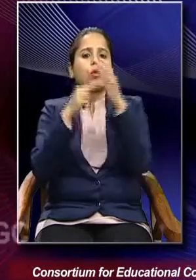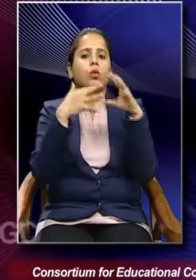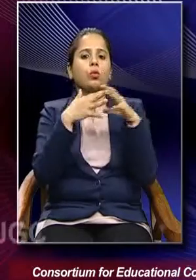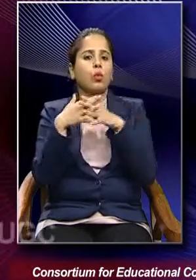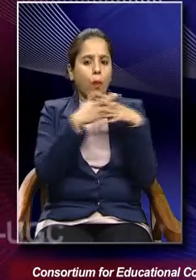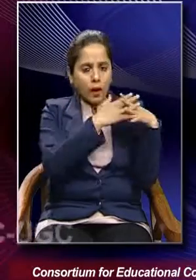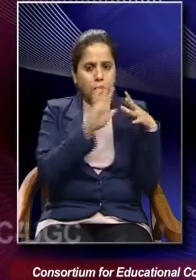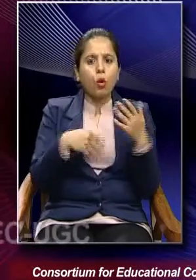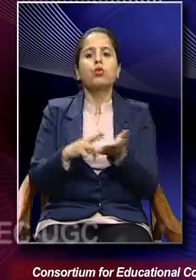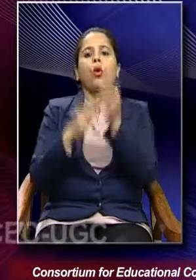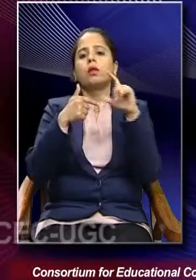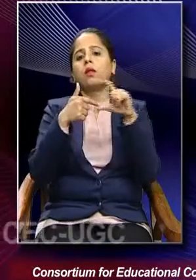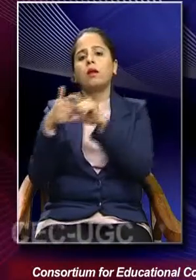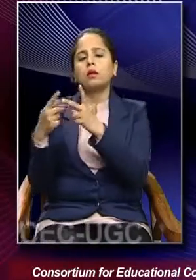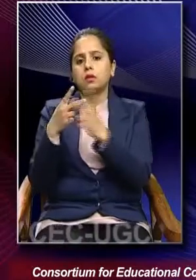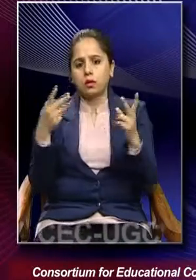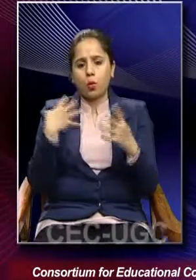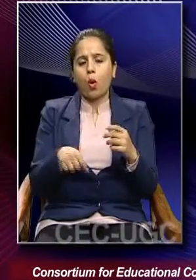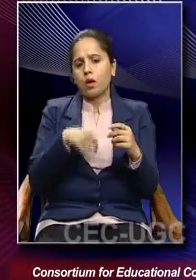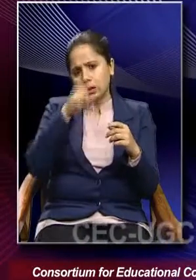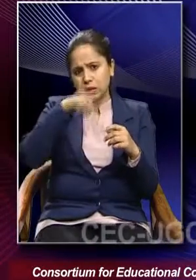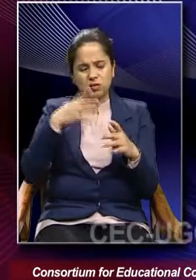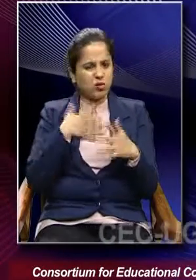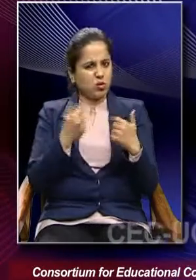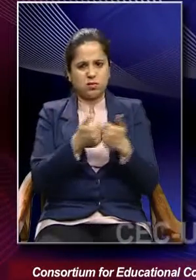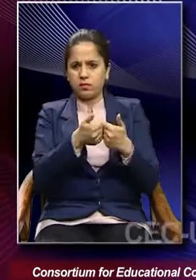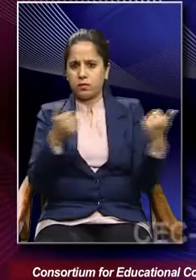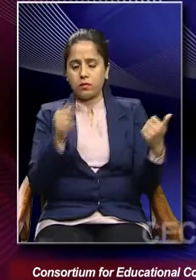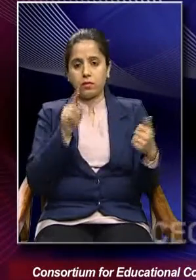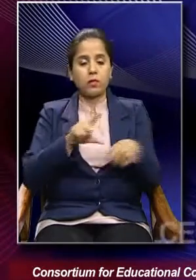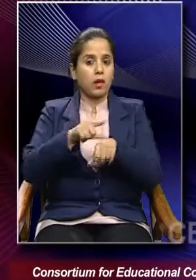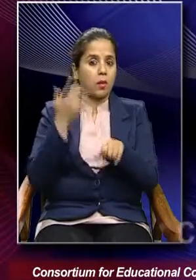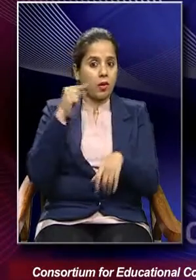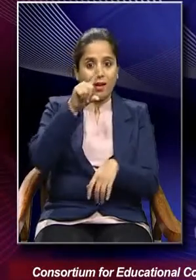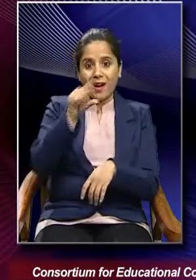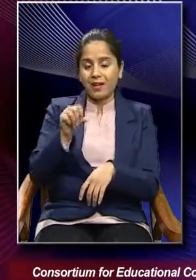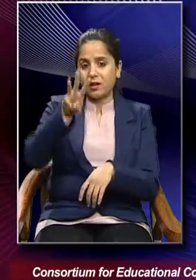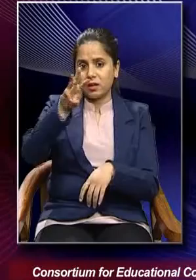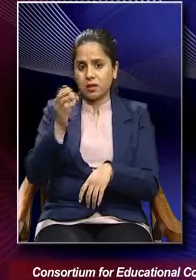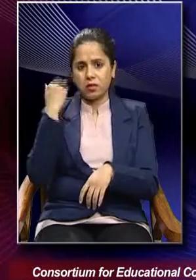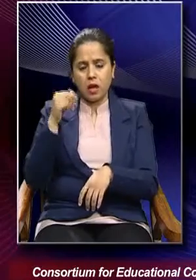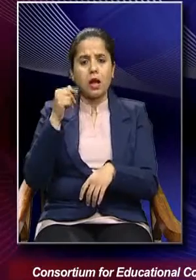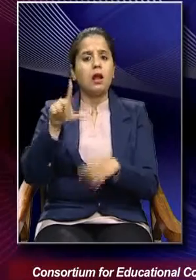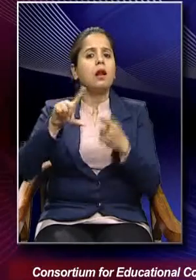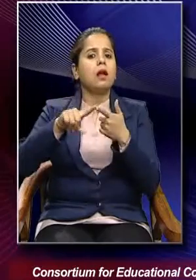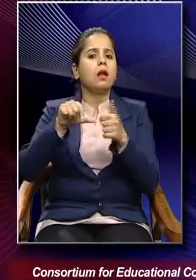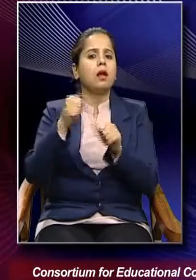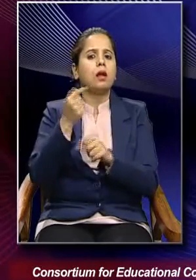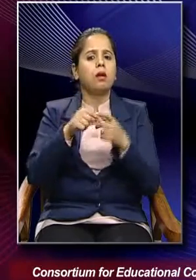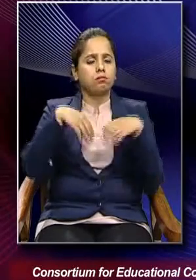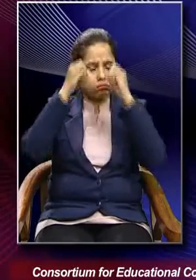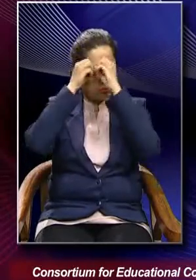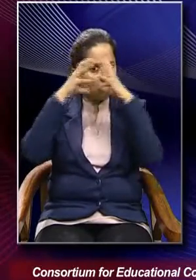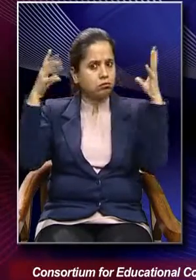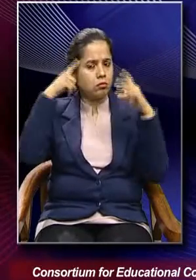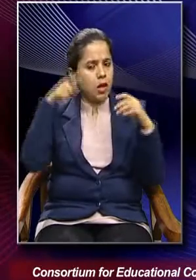and eastern areas of the country. From the late 1930s, the League began to visualize